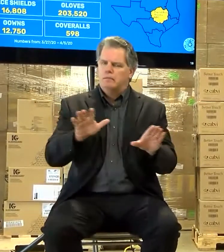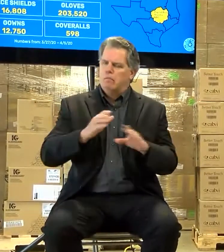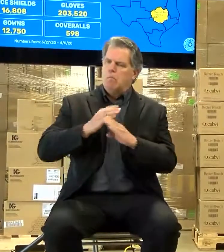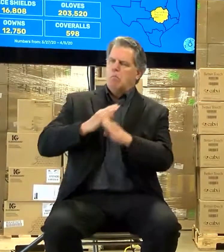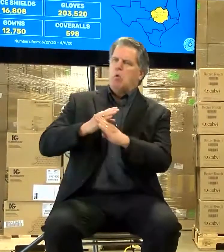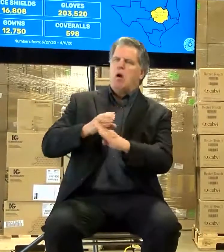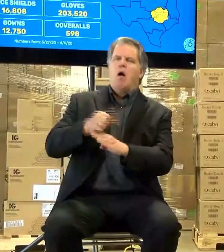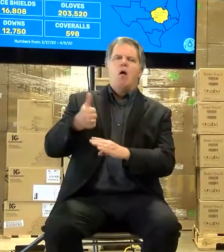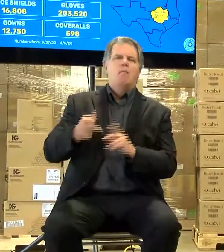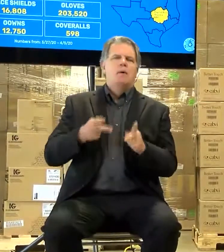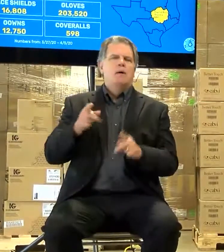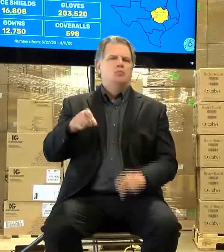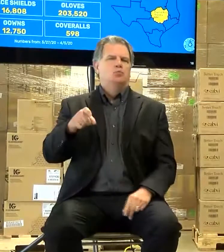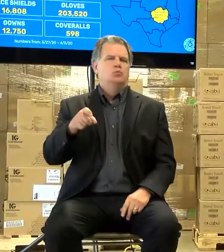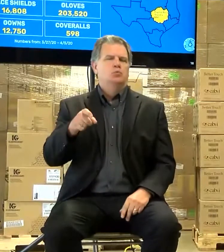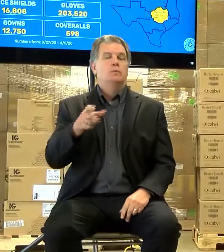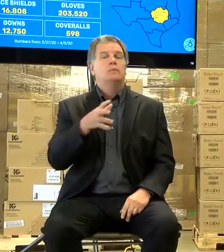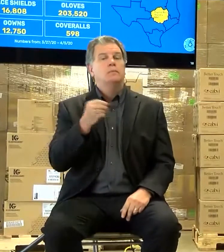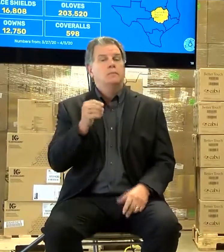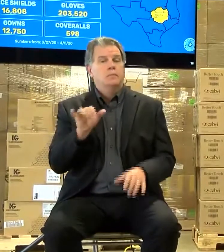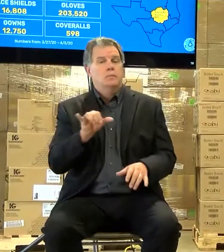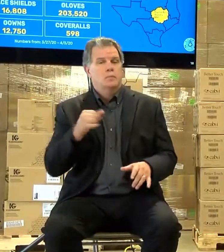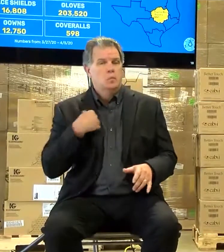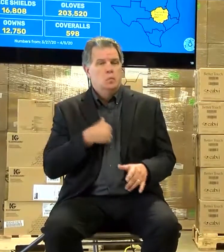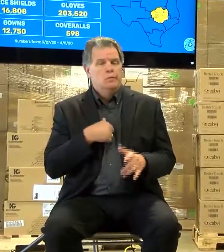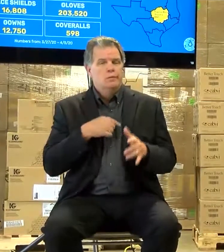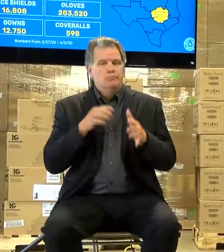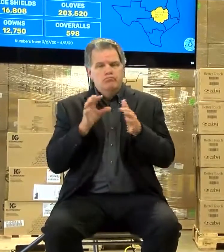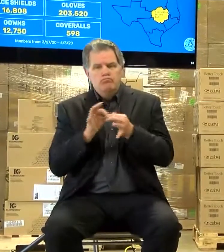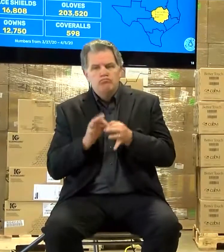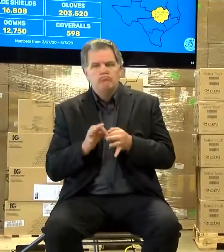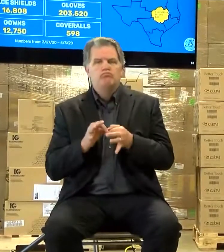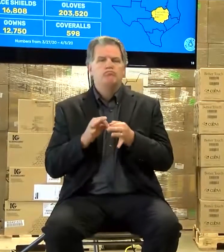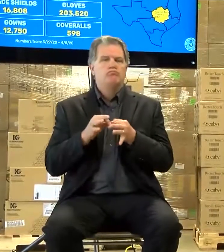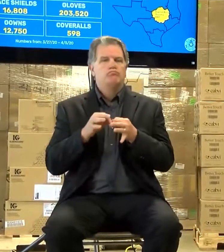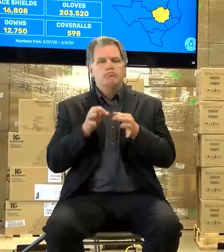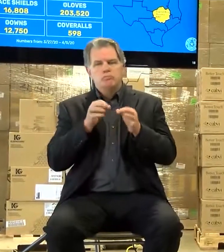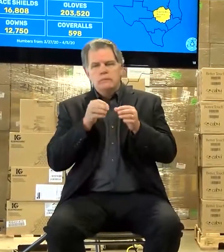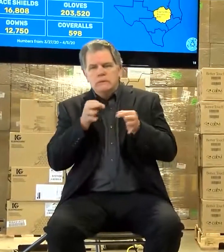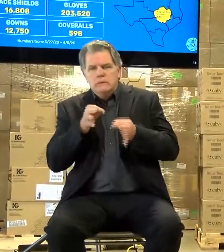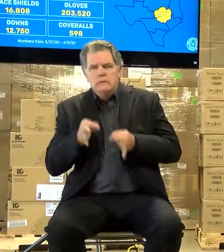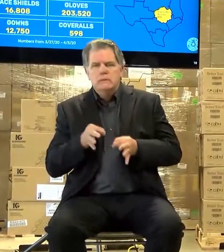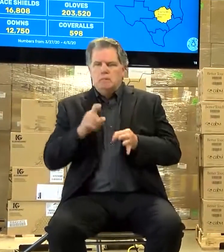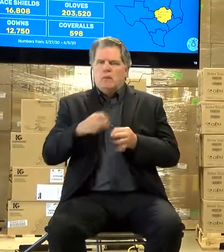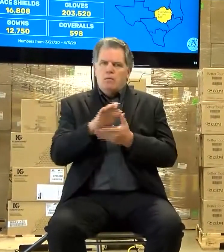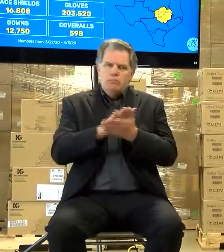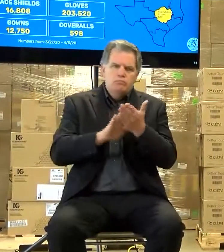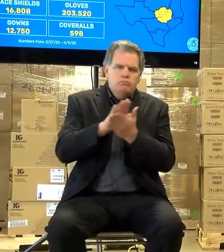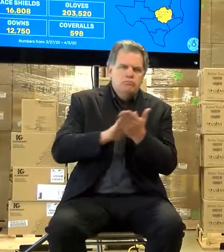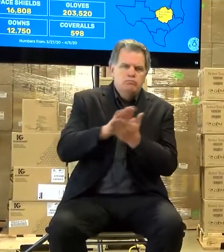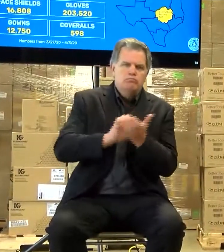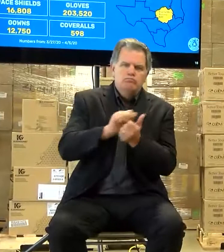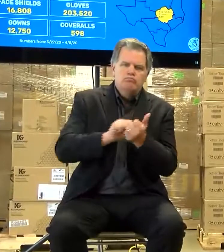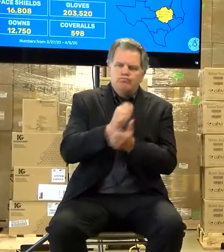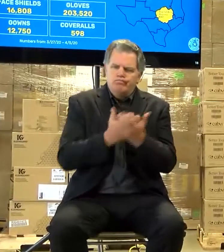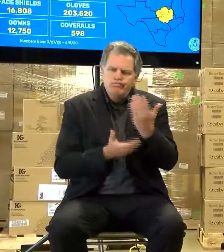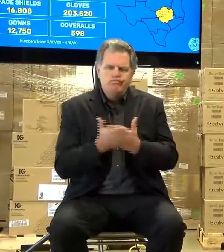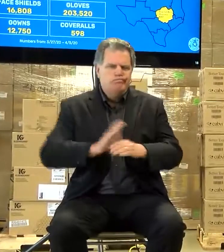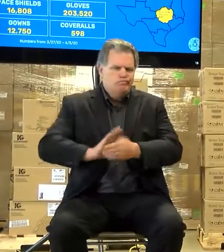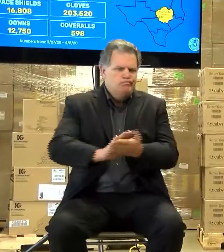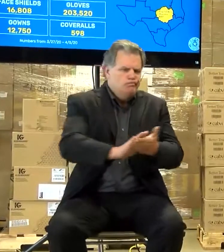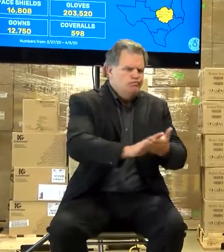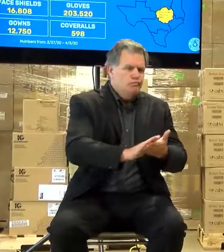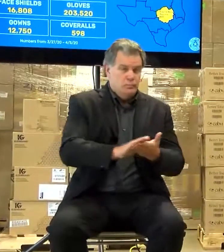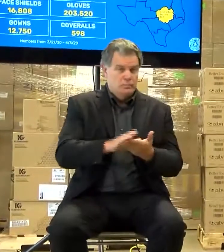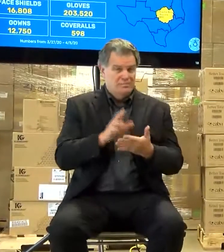people. And the messages that we've had about personal hygiene and sanitation and cleanliness of the environment. That's all